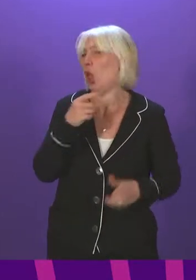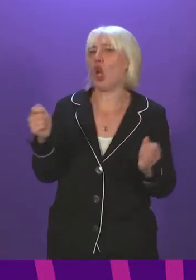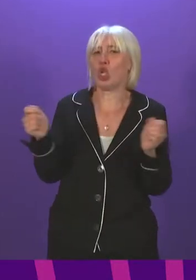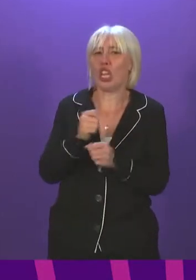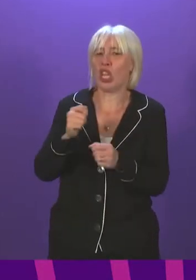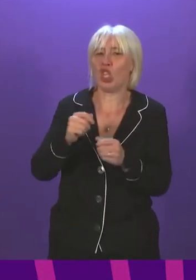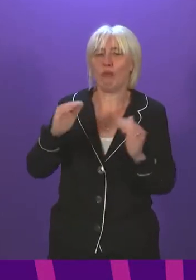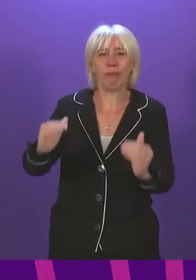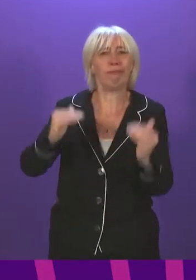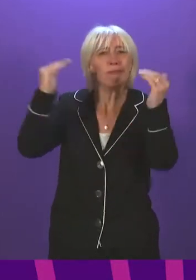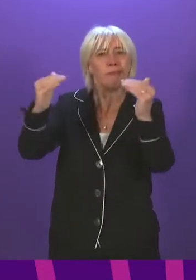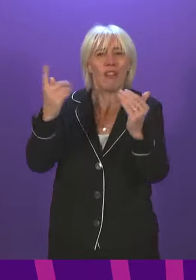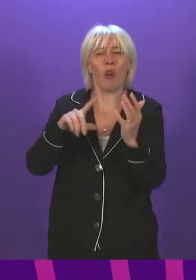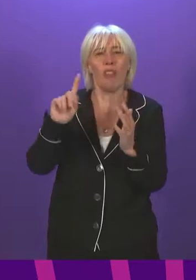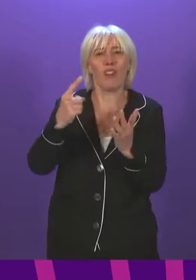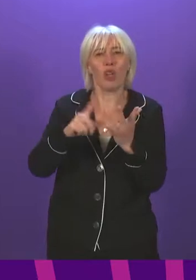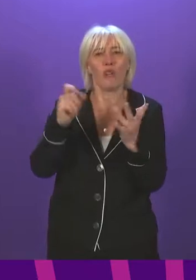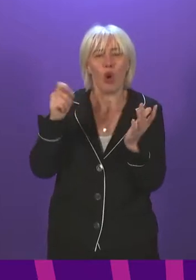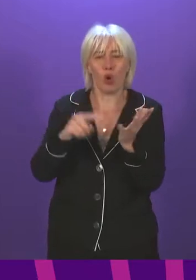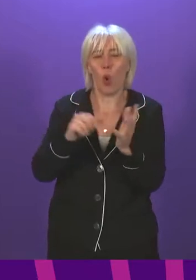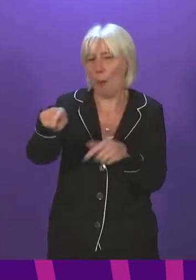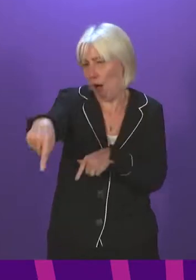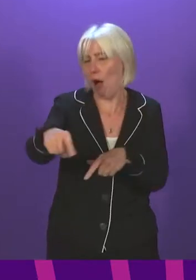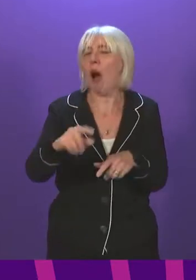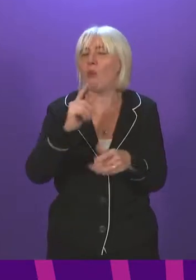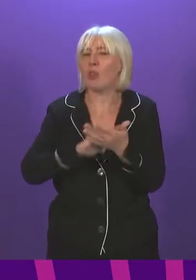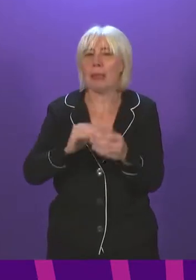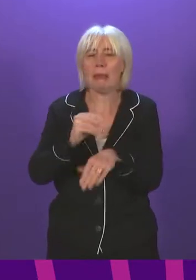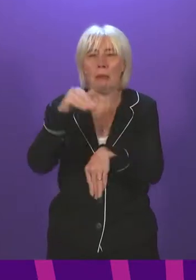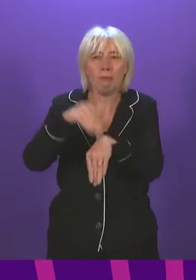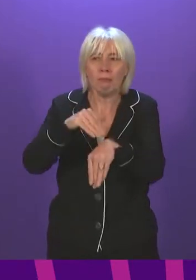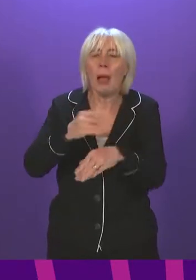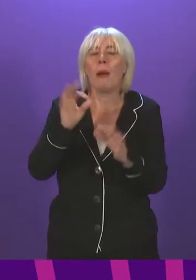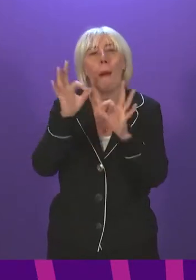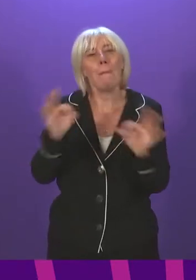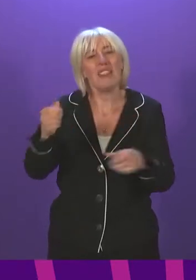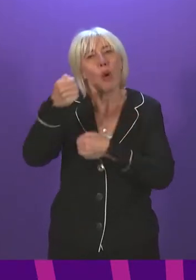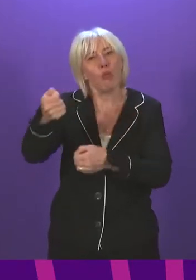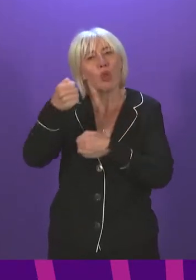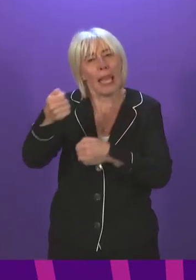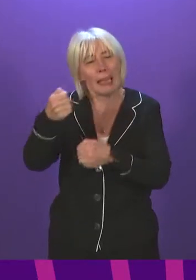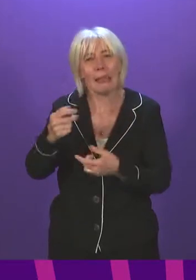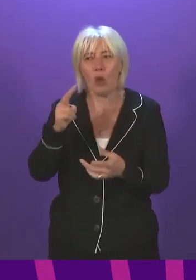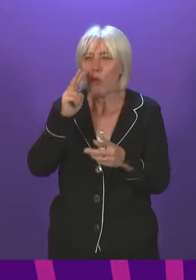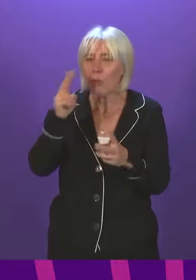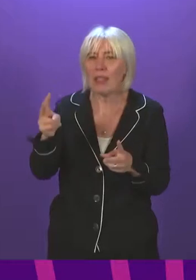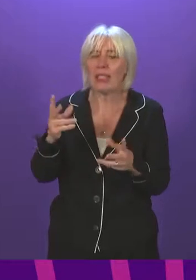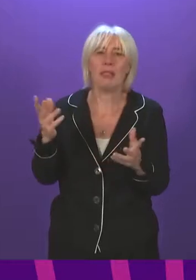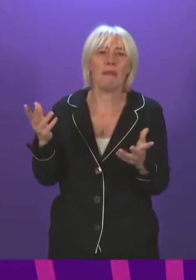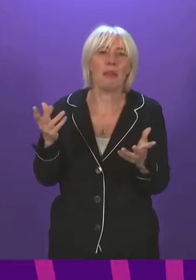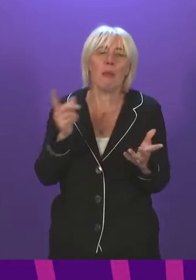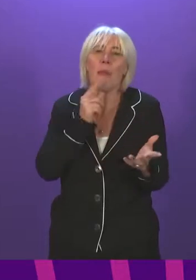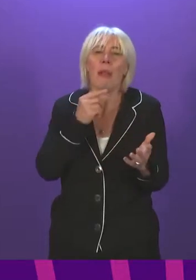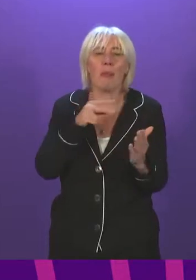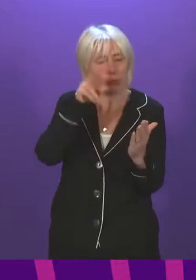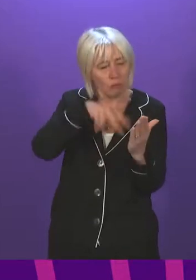Scottish Parliament Estate from the 1st of October, which will criminalise some forms of peaceful protest, as we have seen elsewhere, such as reading out the